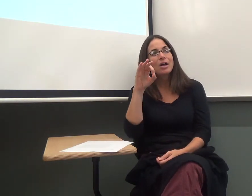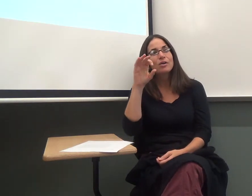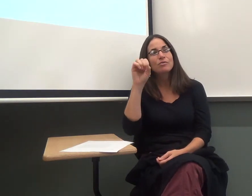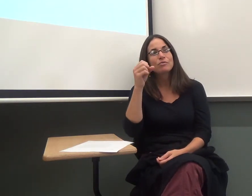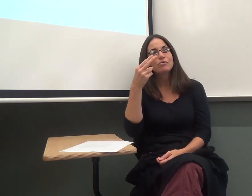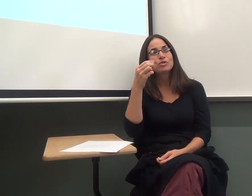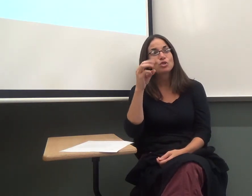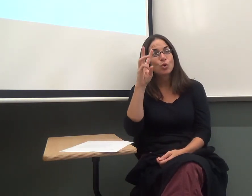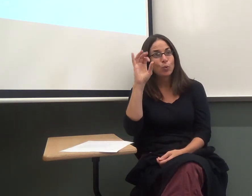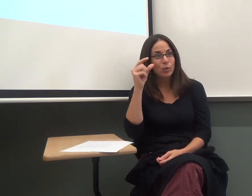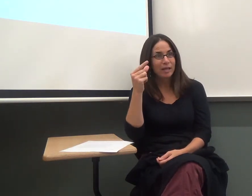case.